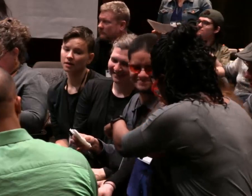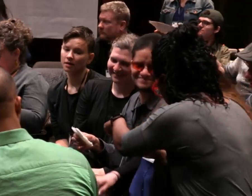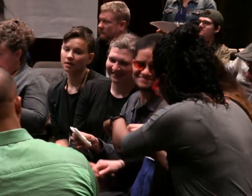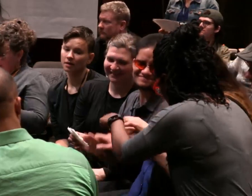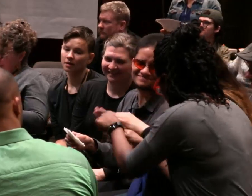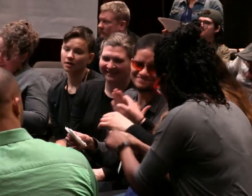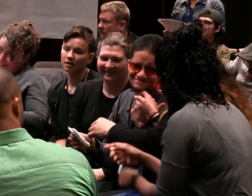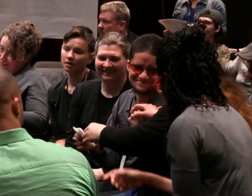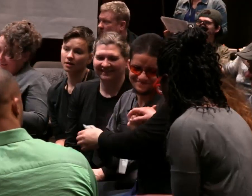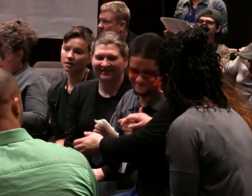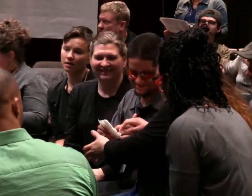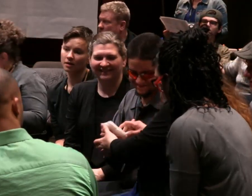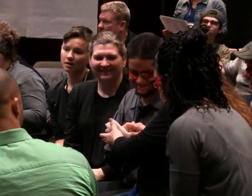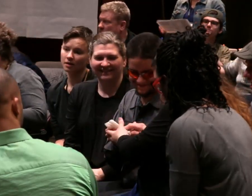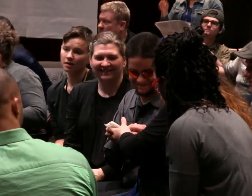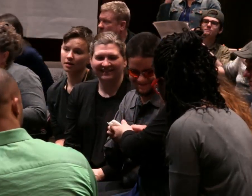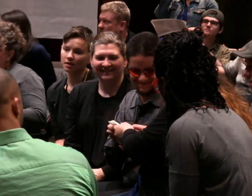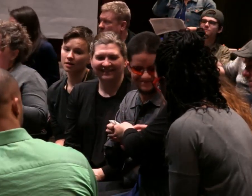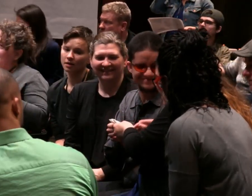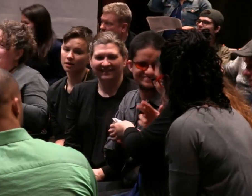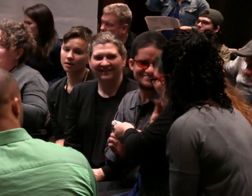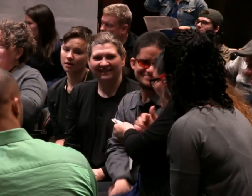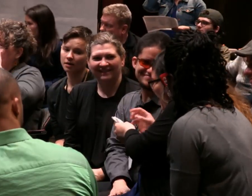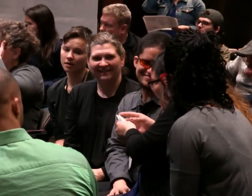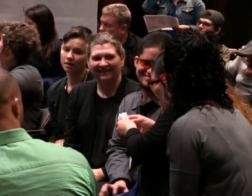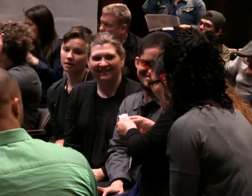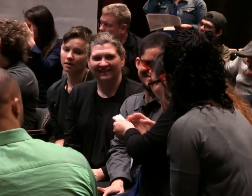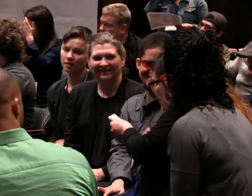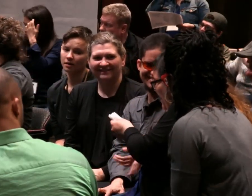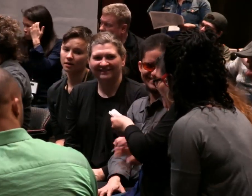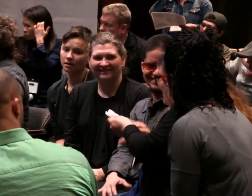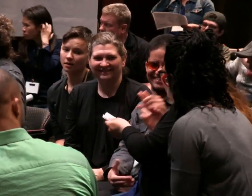They're taking a moment right now to just pass the item around among the attendants.